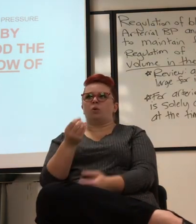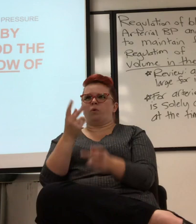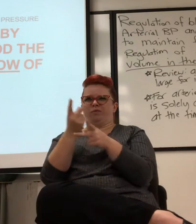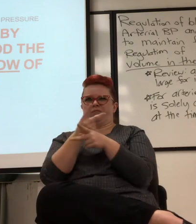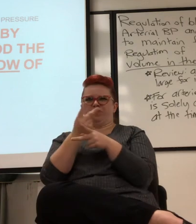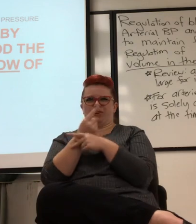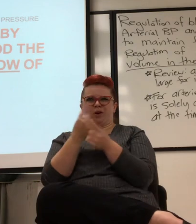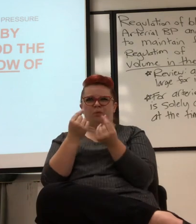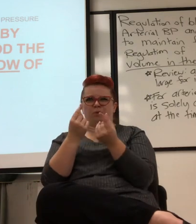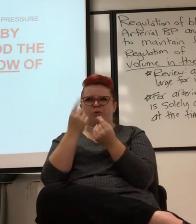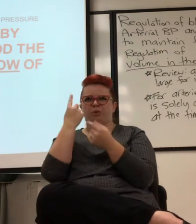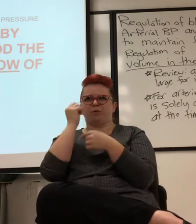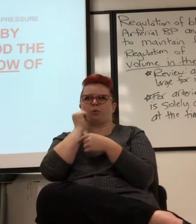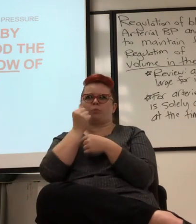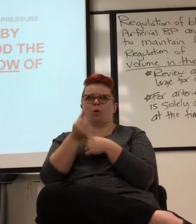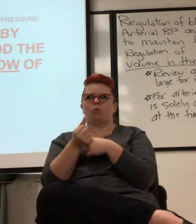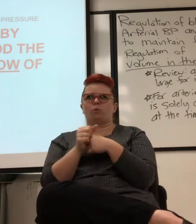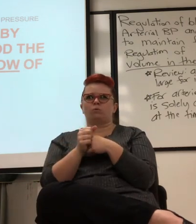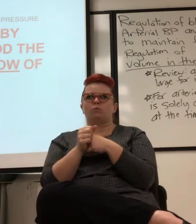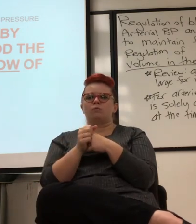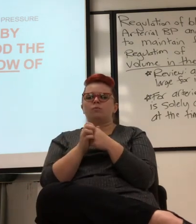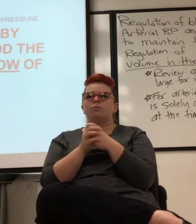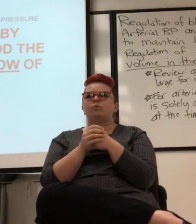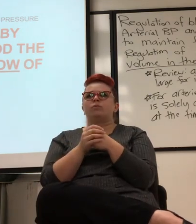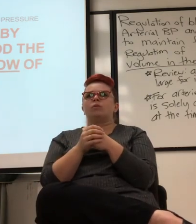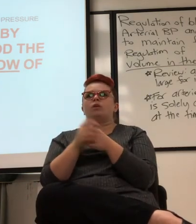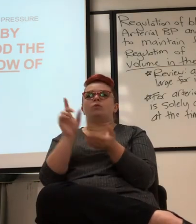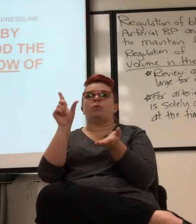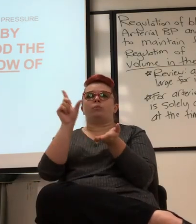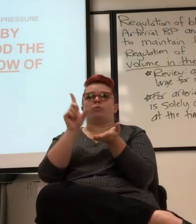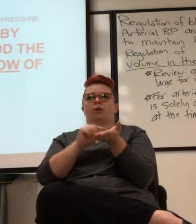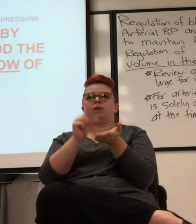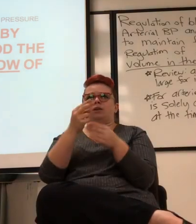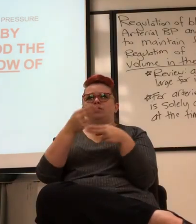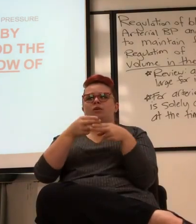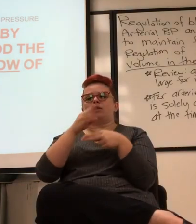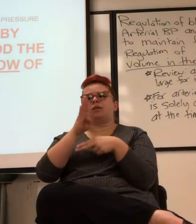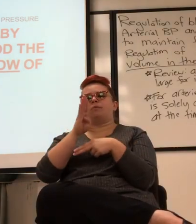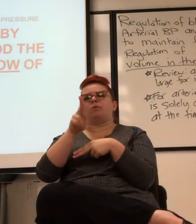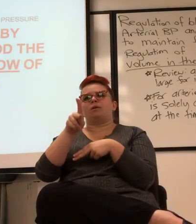That's tomorrow's lab. Print it out. It's called BP lab.